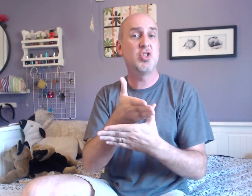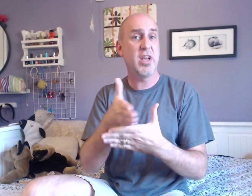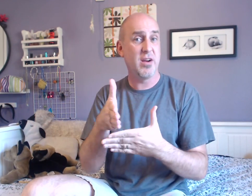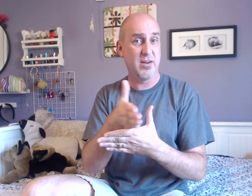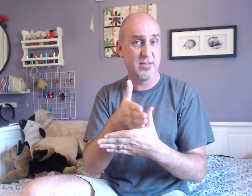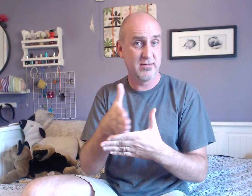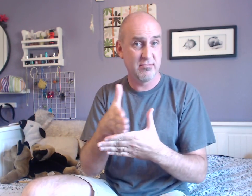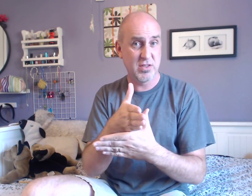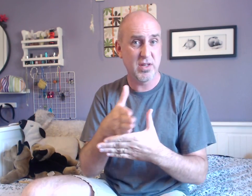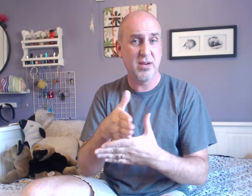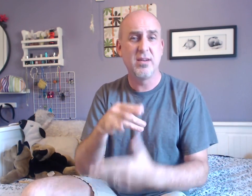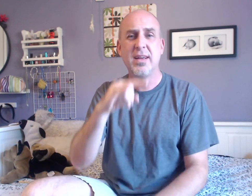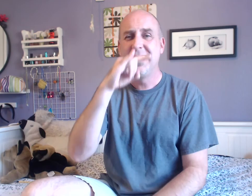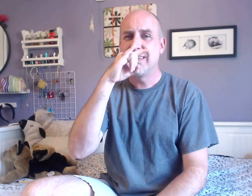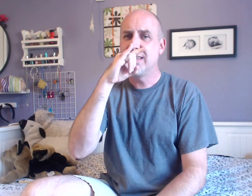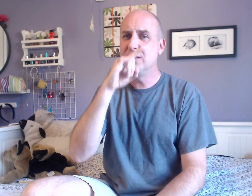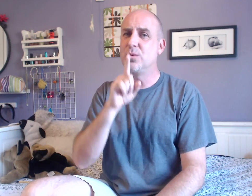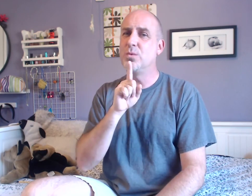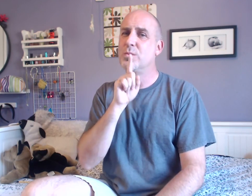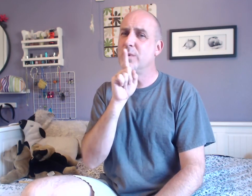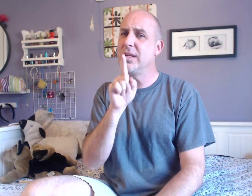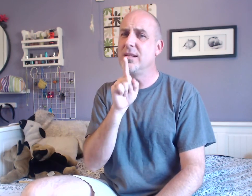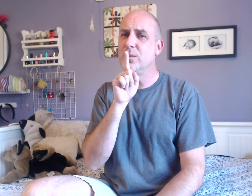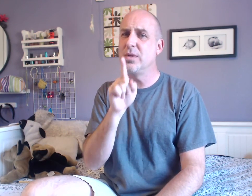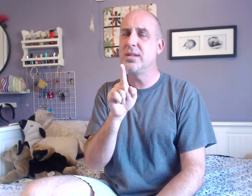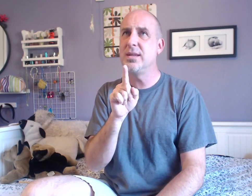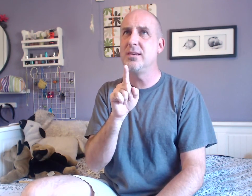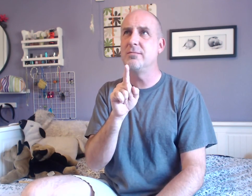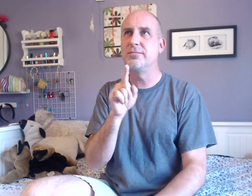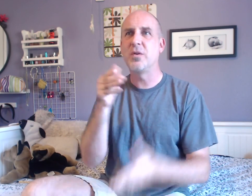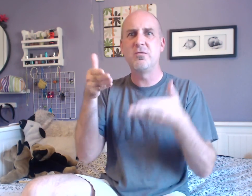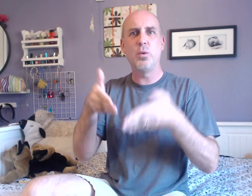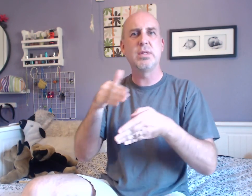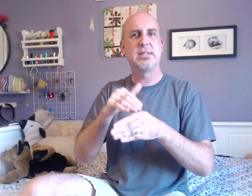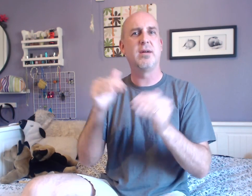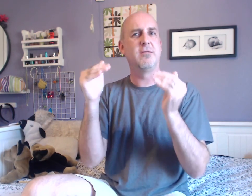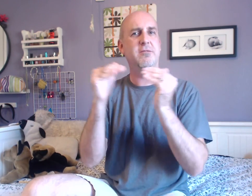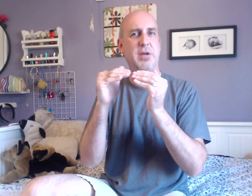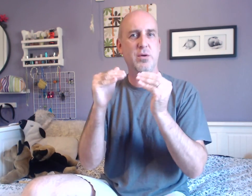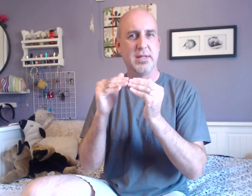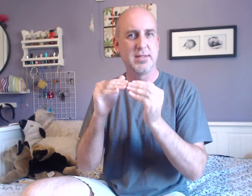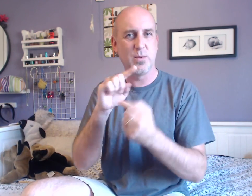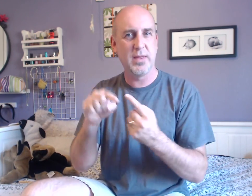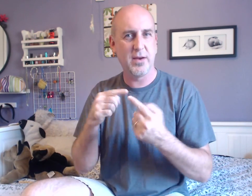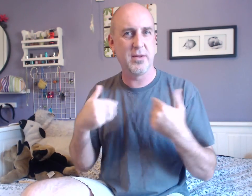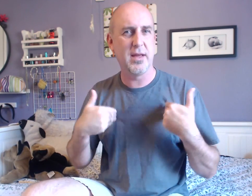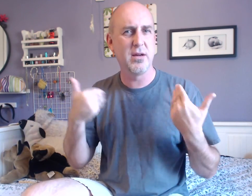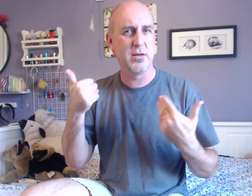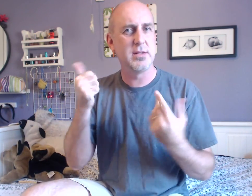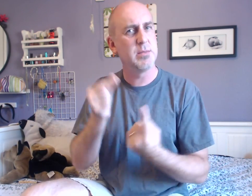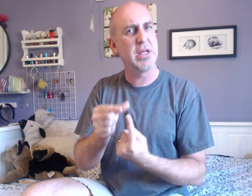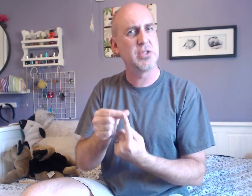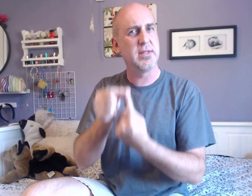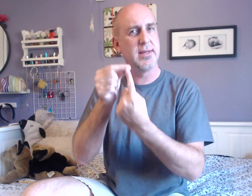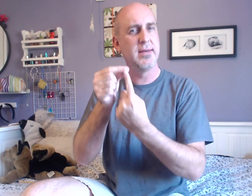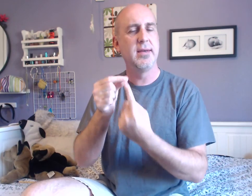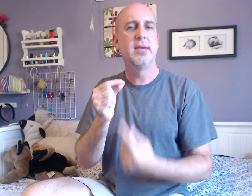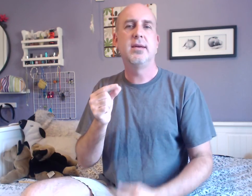share. Share. Kids are really, really focused on fairness when they're younger, especially. And